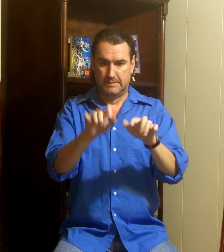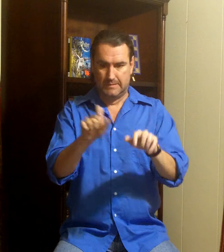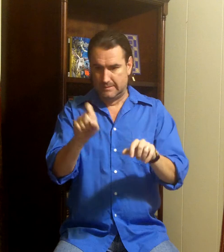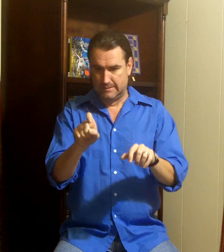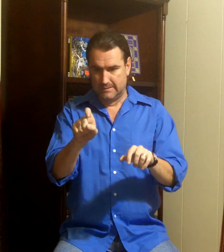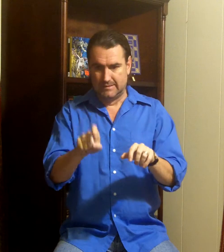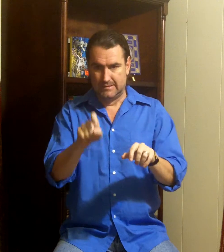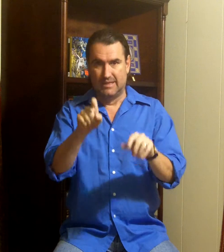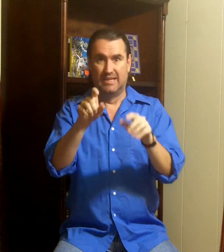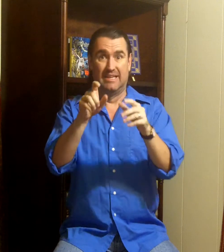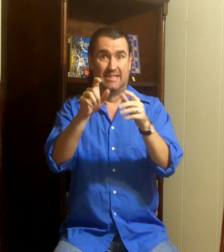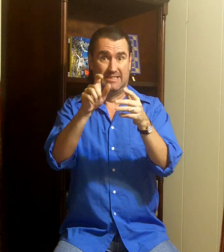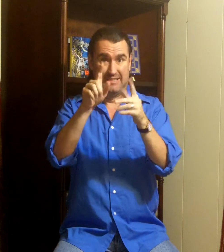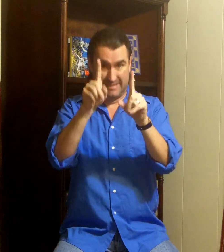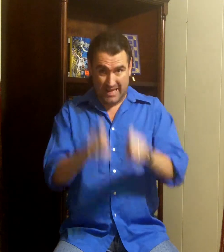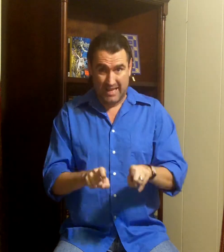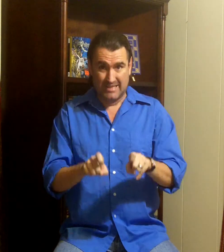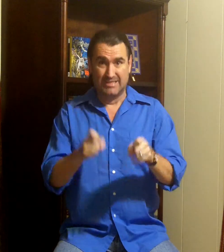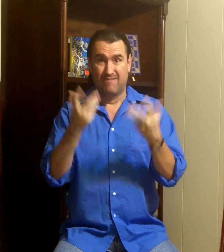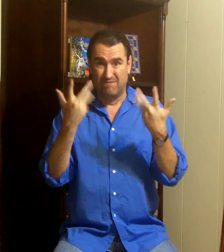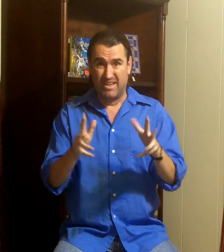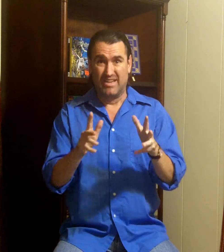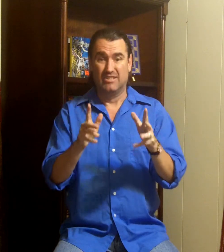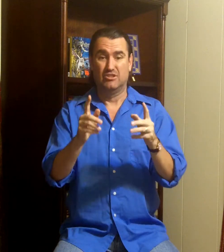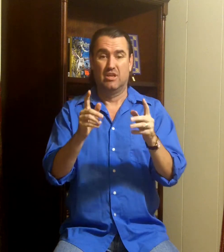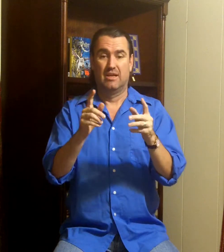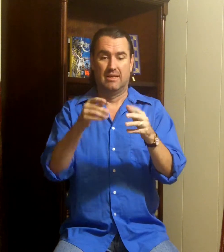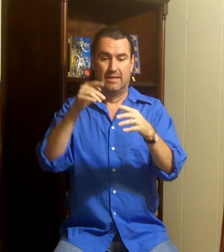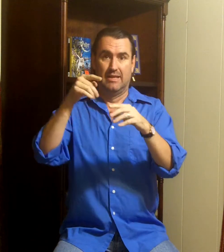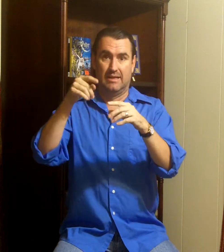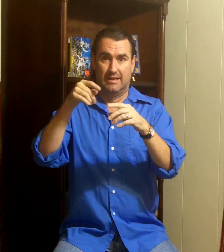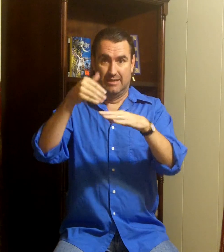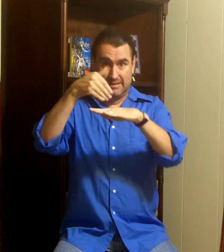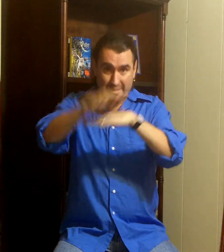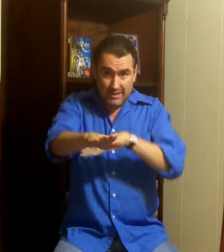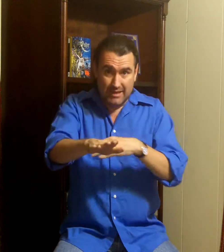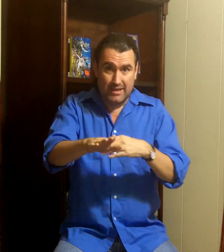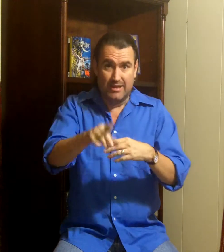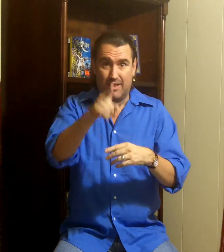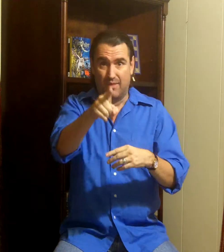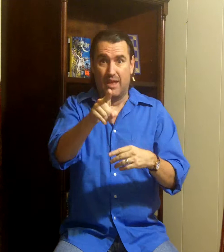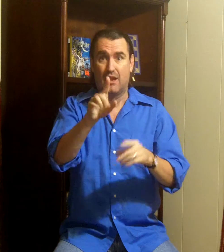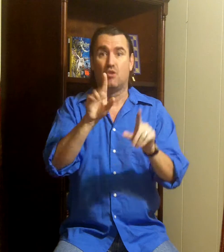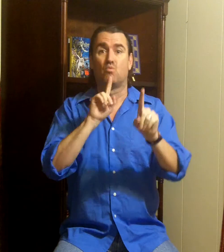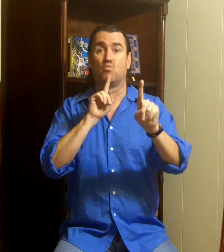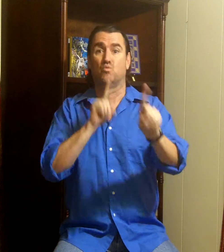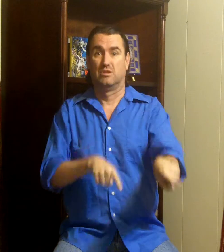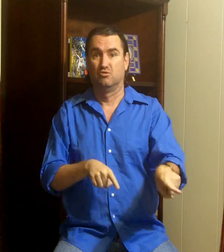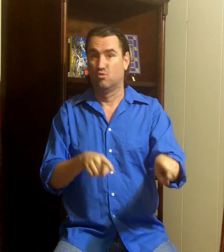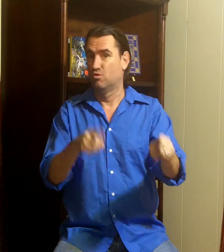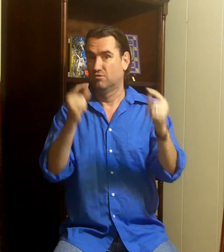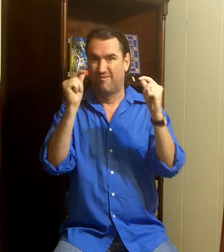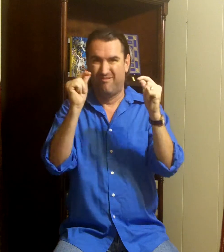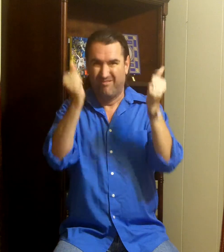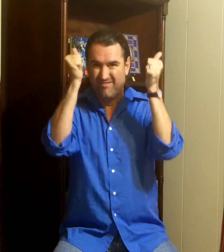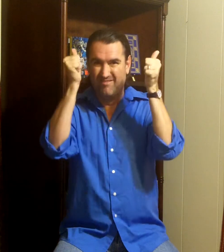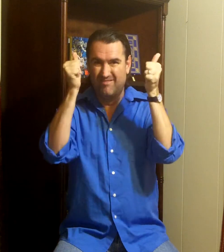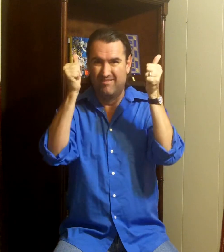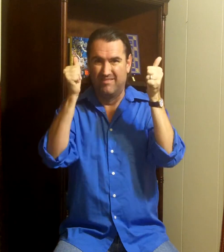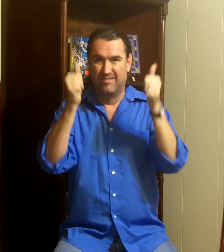immediately, where we used to have to wait for the bubble sheets to go off to headquarters and get scanned and get figured out